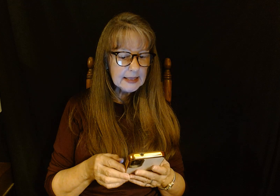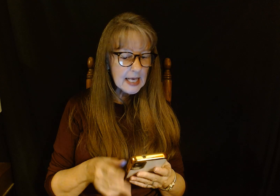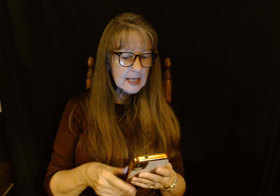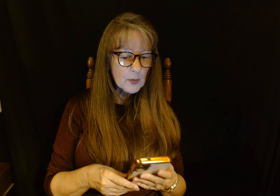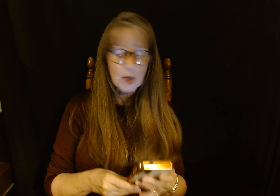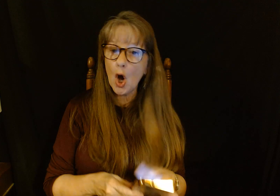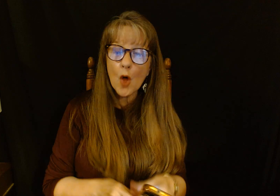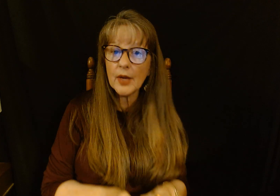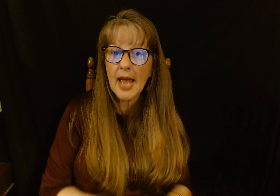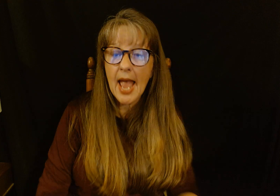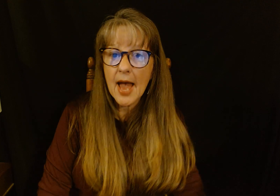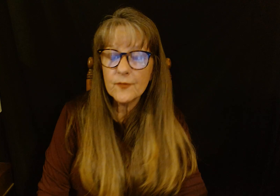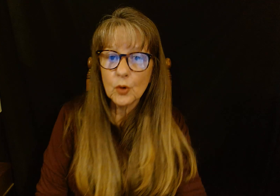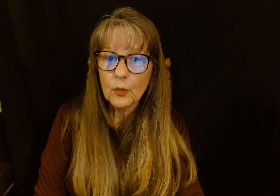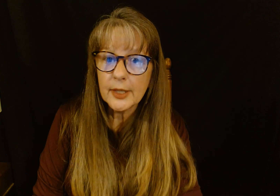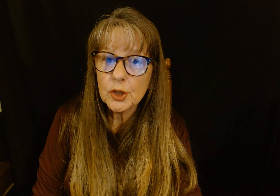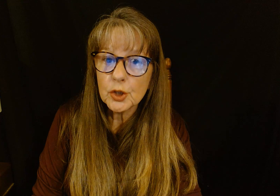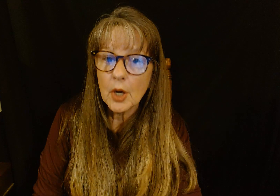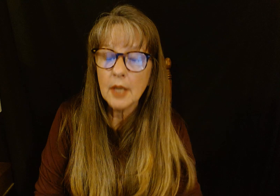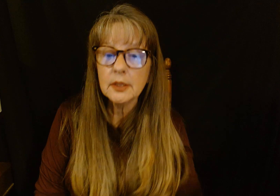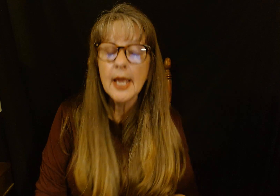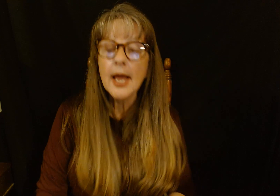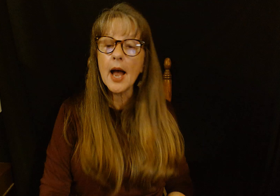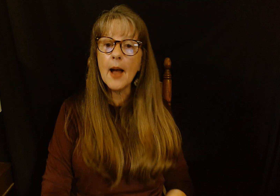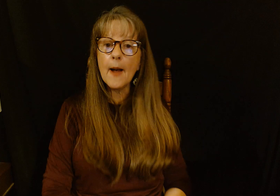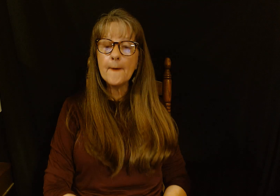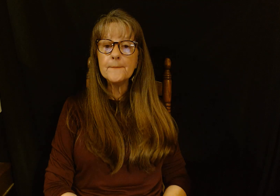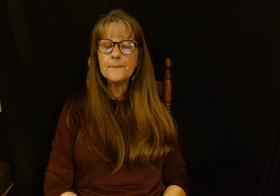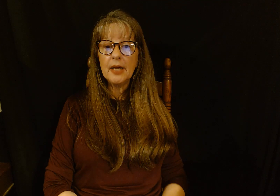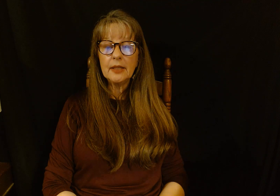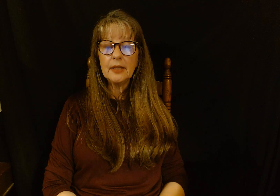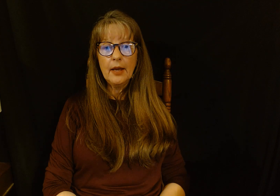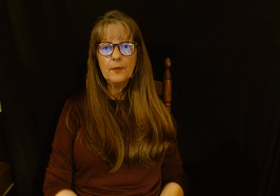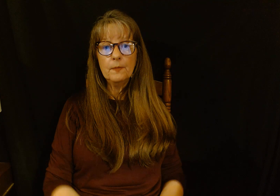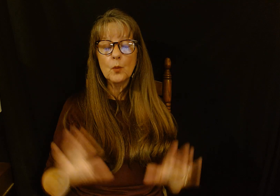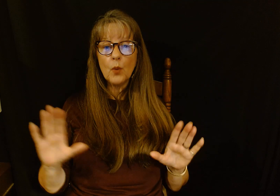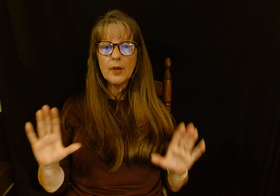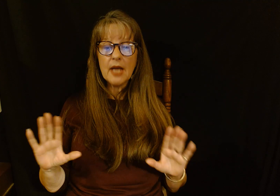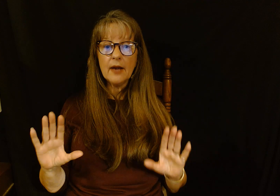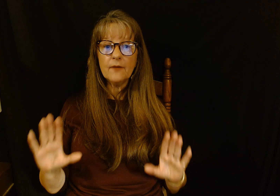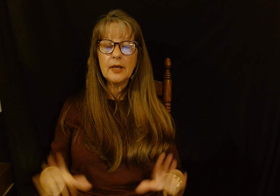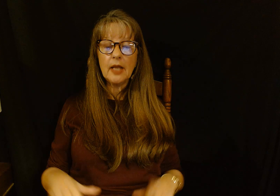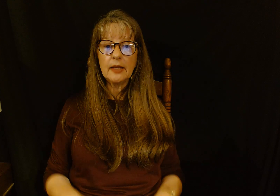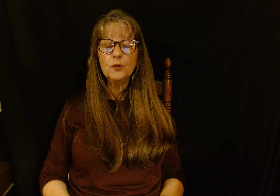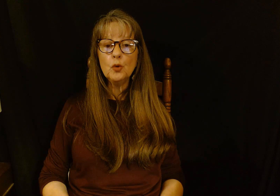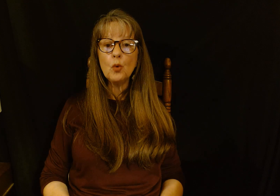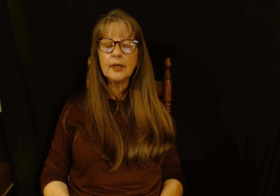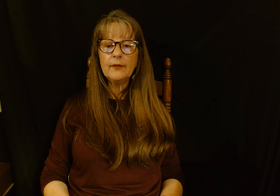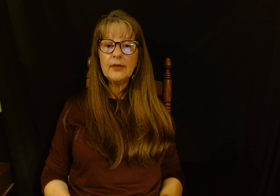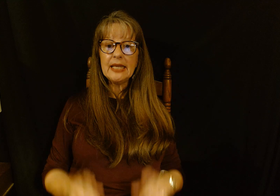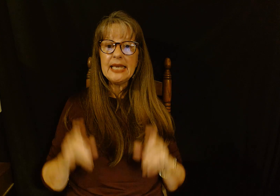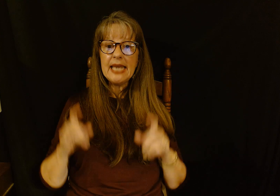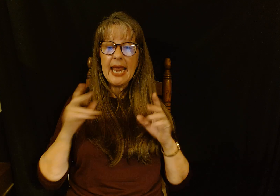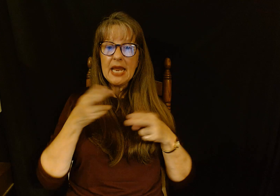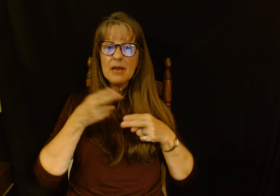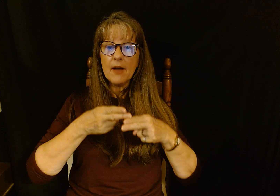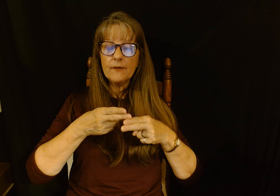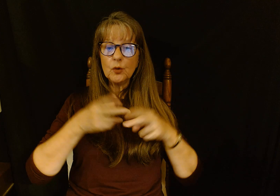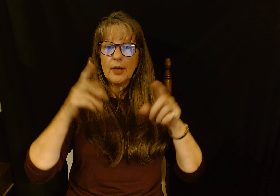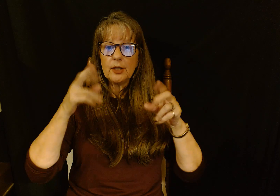that was all that I had for a restaurant. But what's kind of fun, like if you are giving the name of the